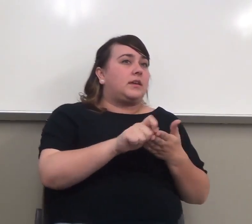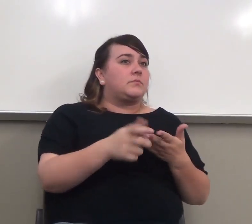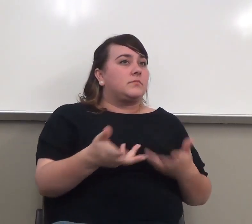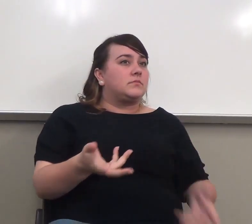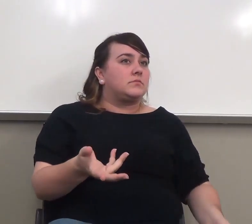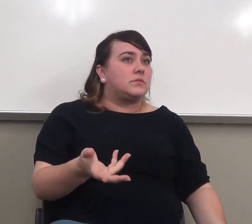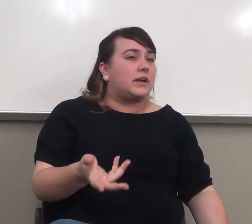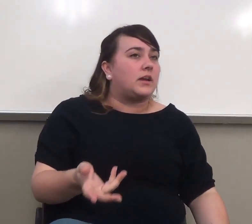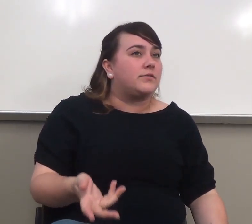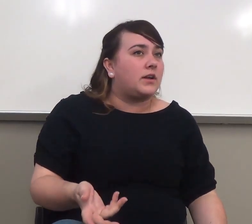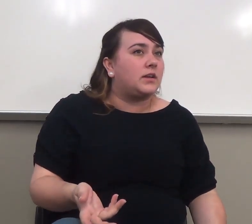be